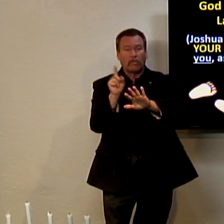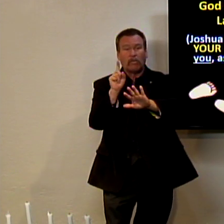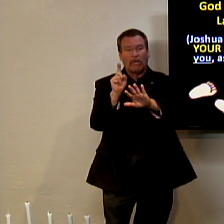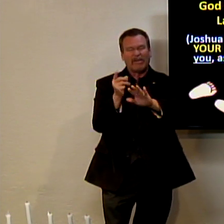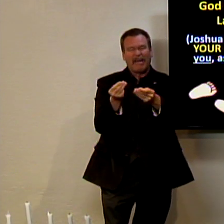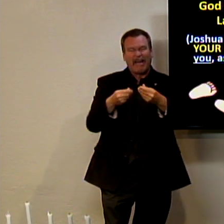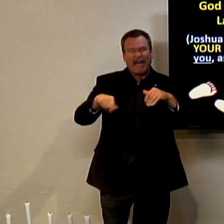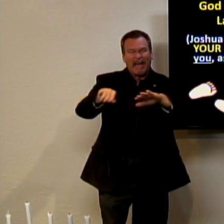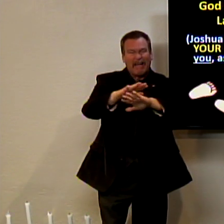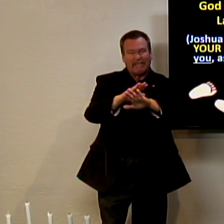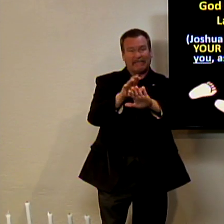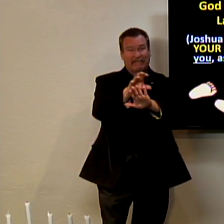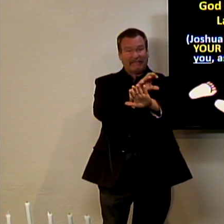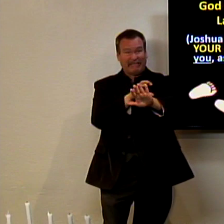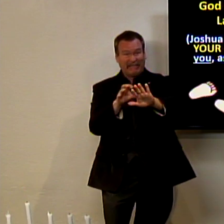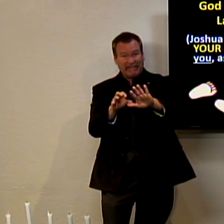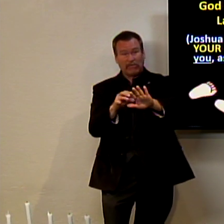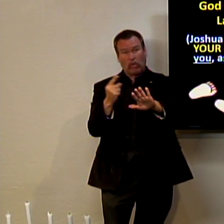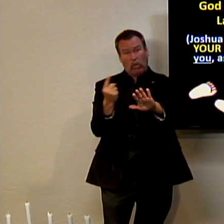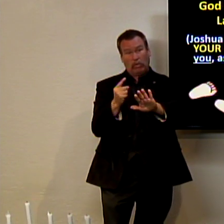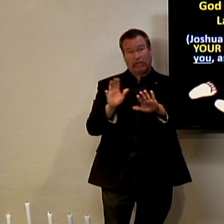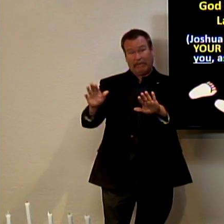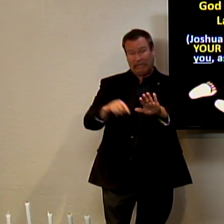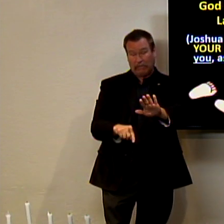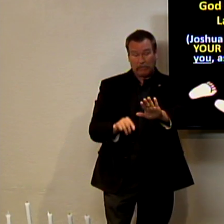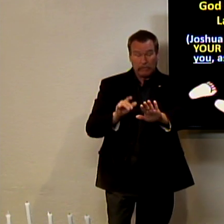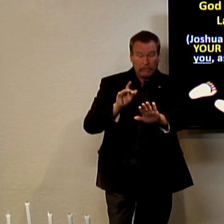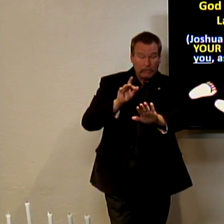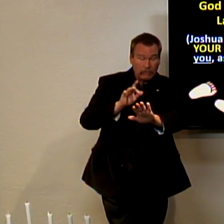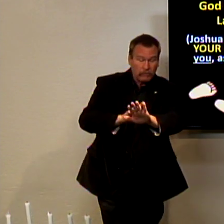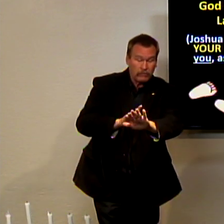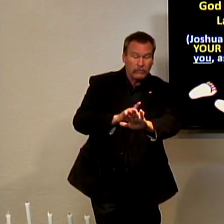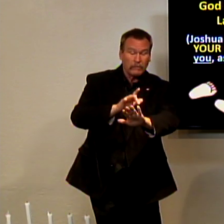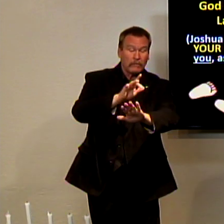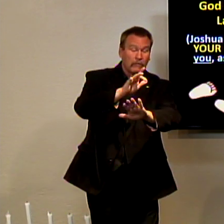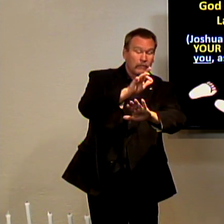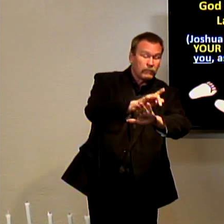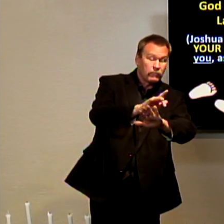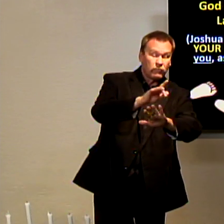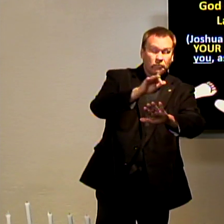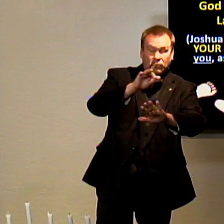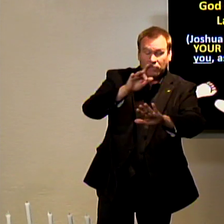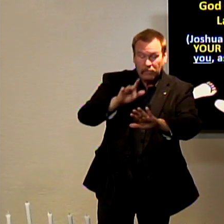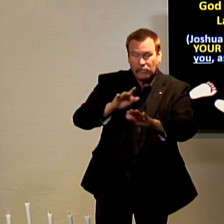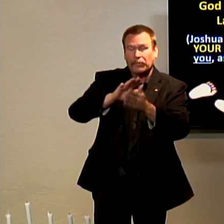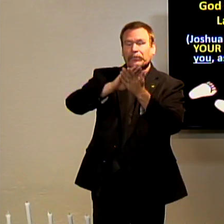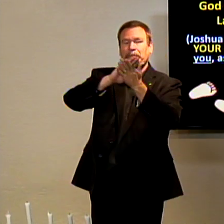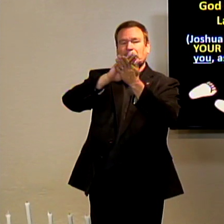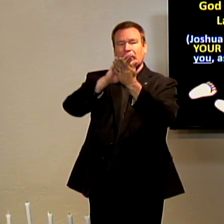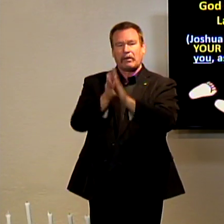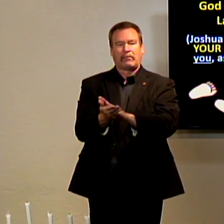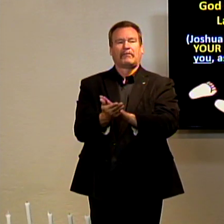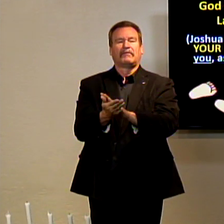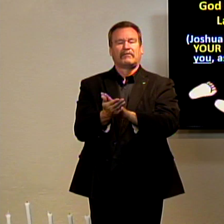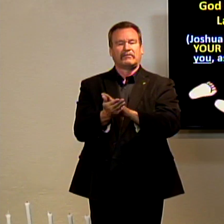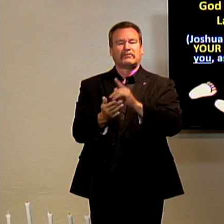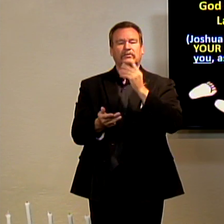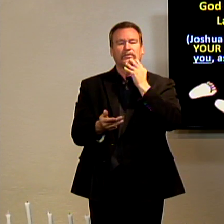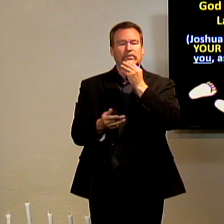So again, I reiterate, it says, every place upon which the sole of your foot will touch